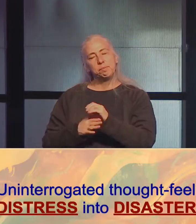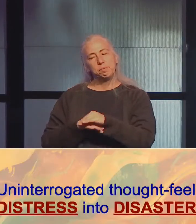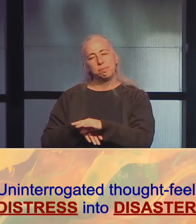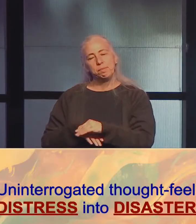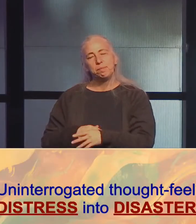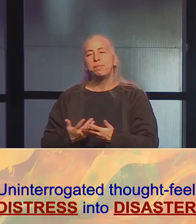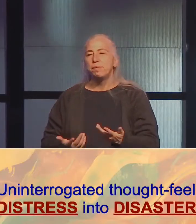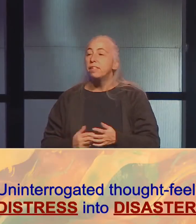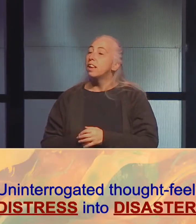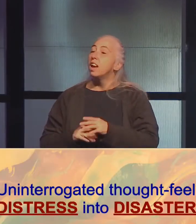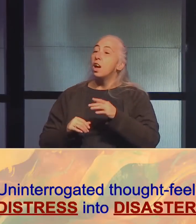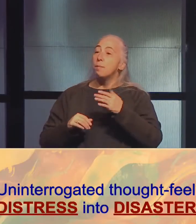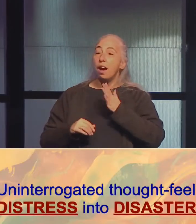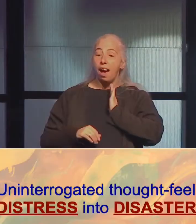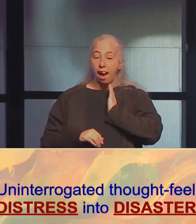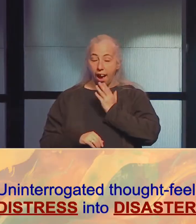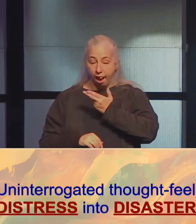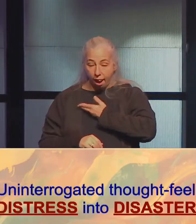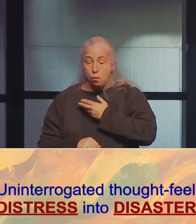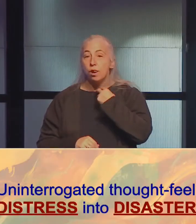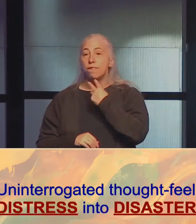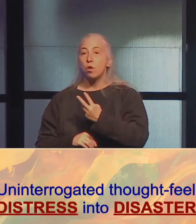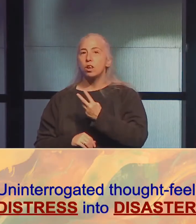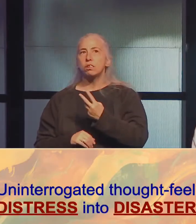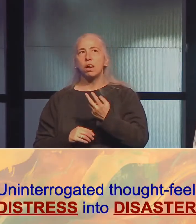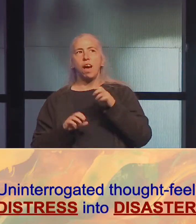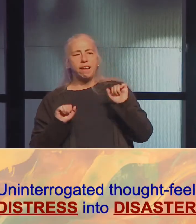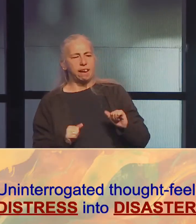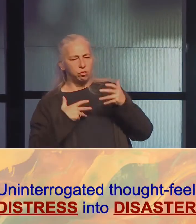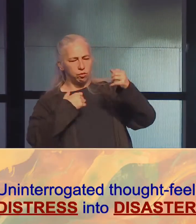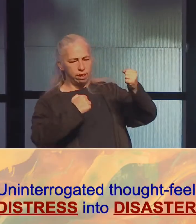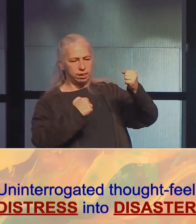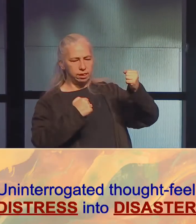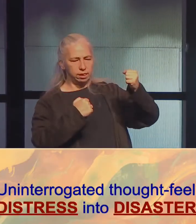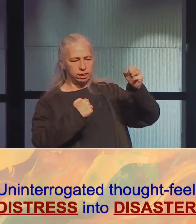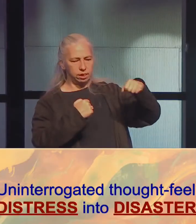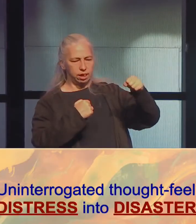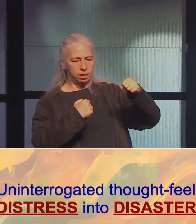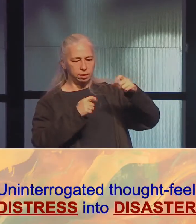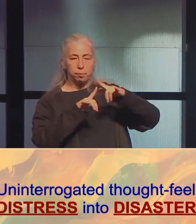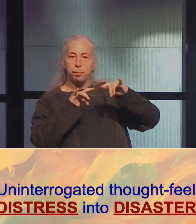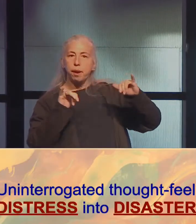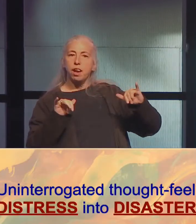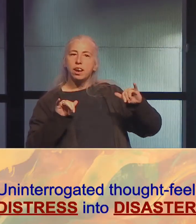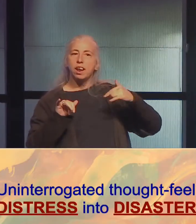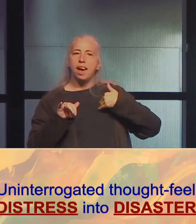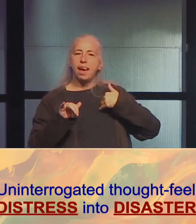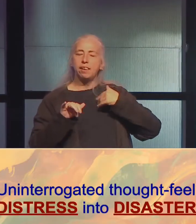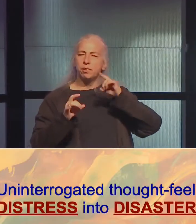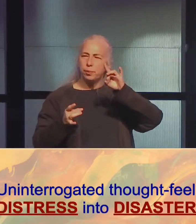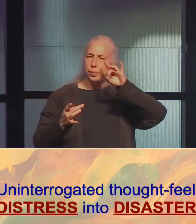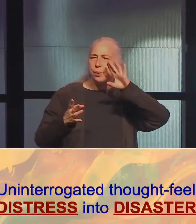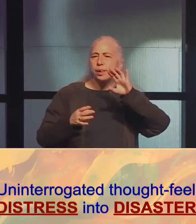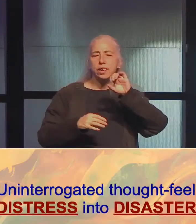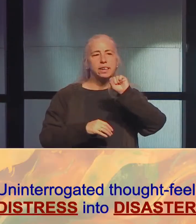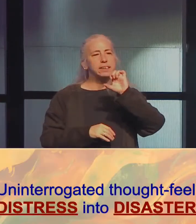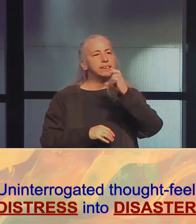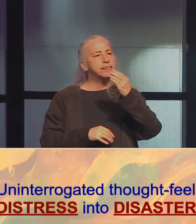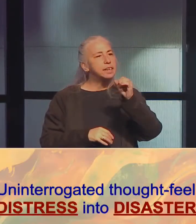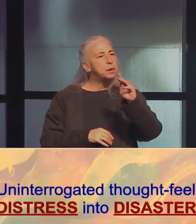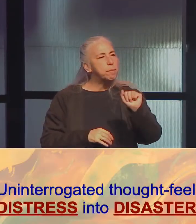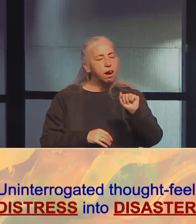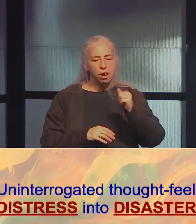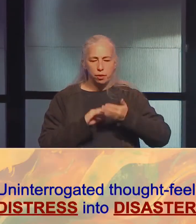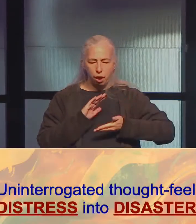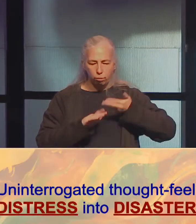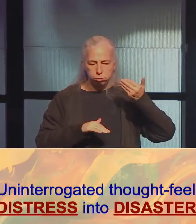But we hear our voice, and our voice we think is trustworthy, but it's just filled with these schemas that are taking shortcuts, and